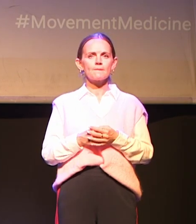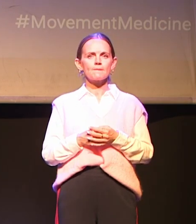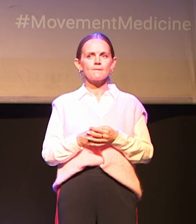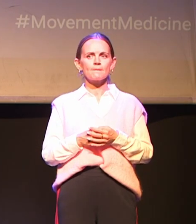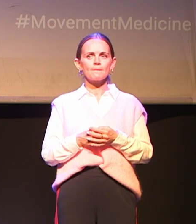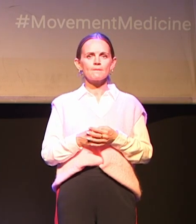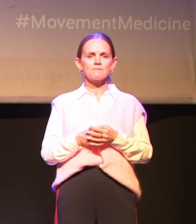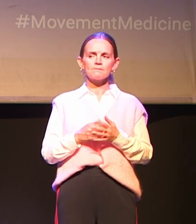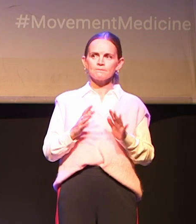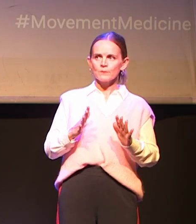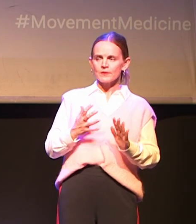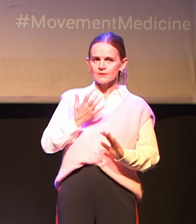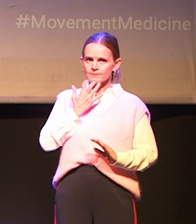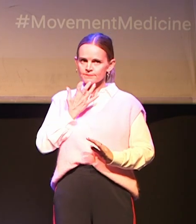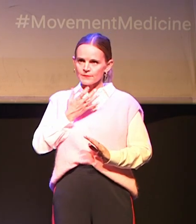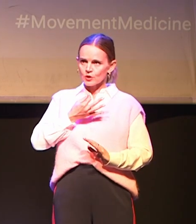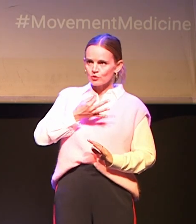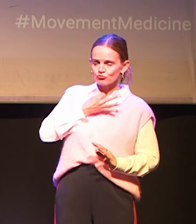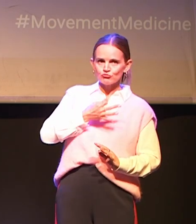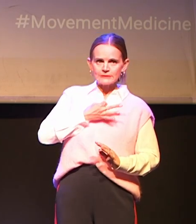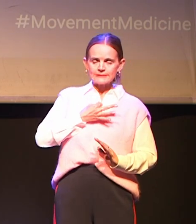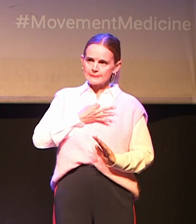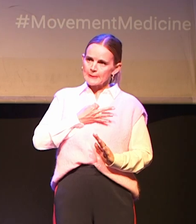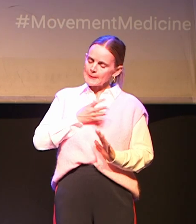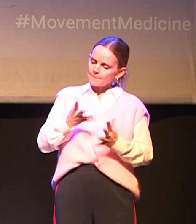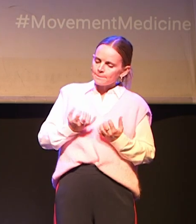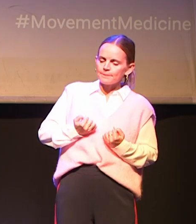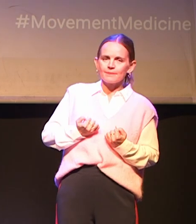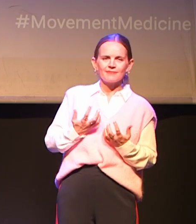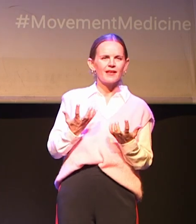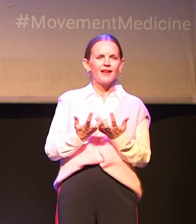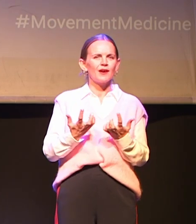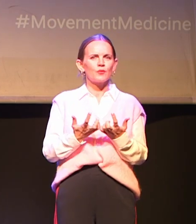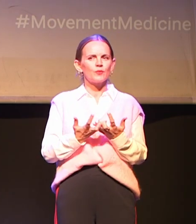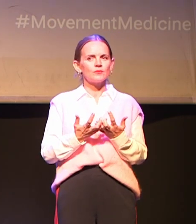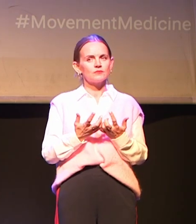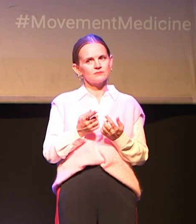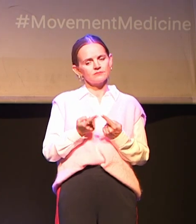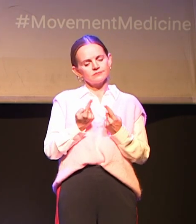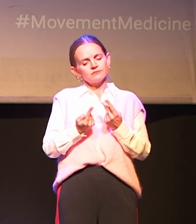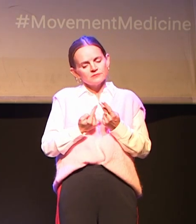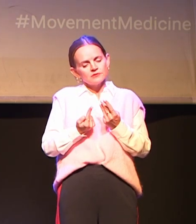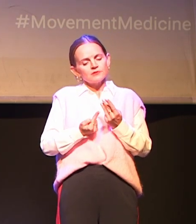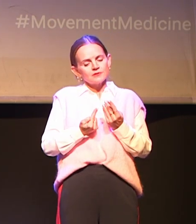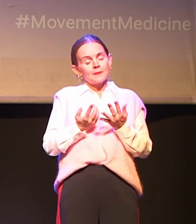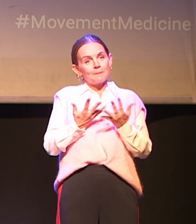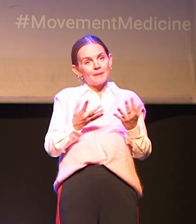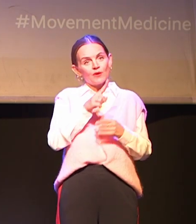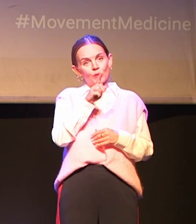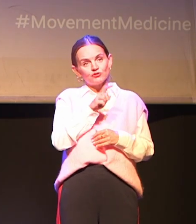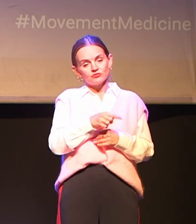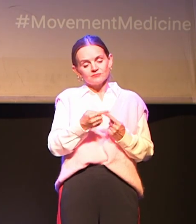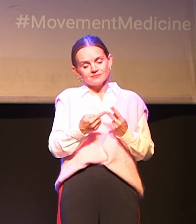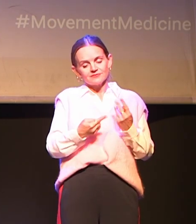with a riskiness, all of that I think it's going to require? How do we do that? Those are the big questions for me. I don't have the answers, but I